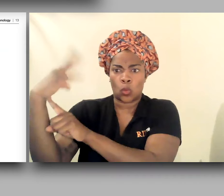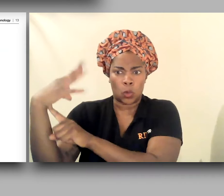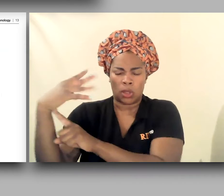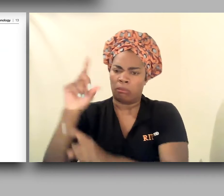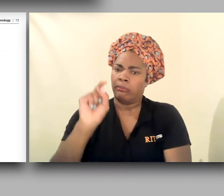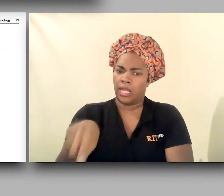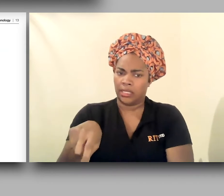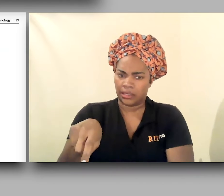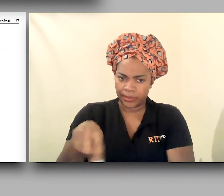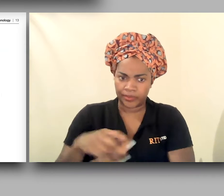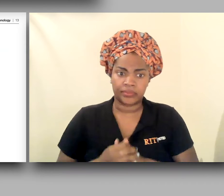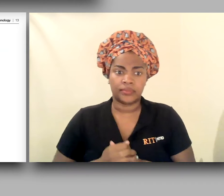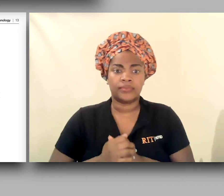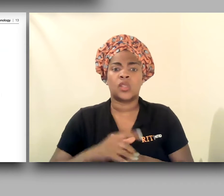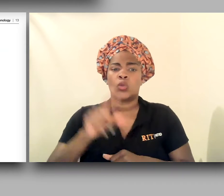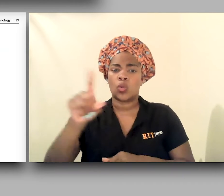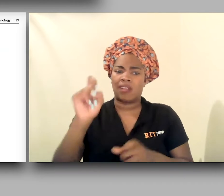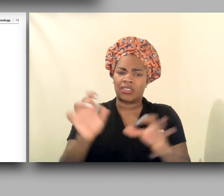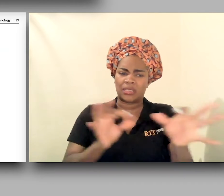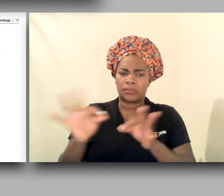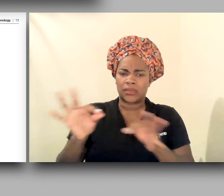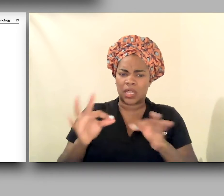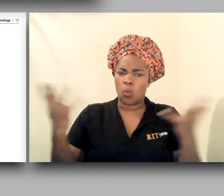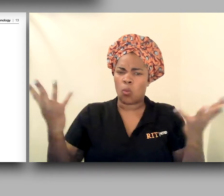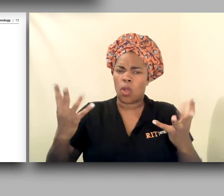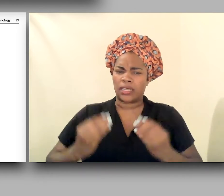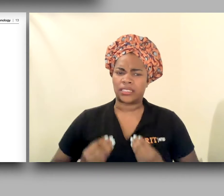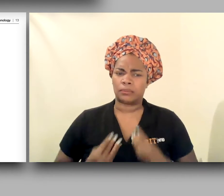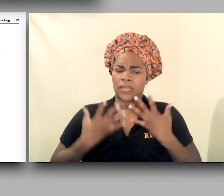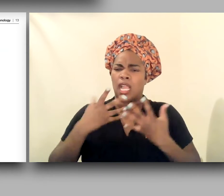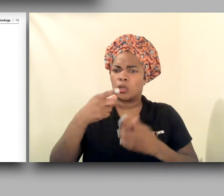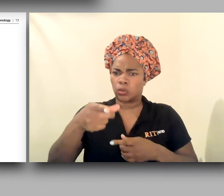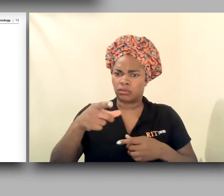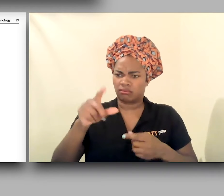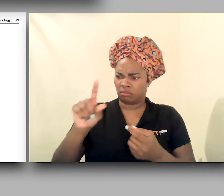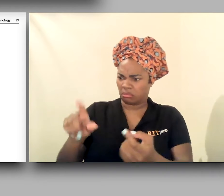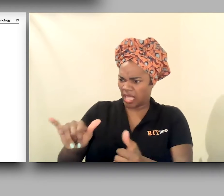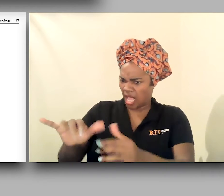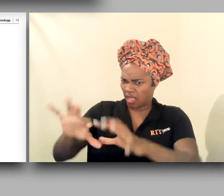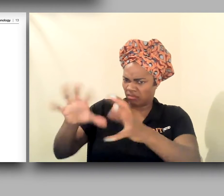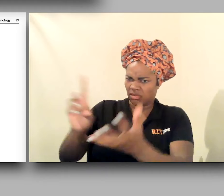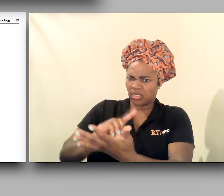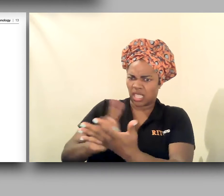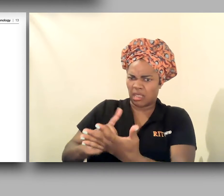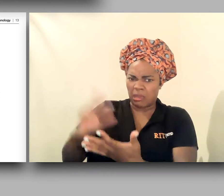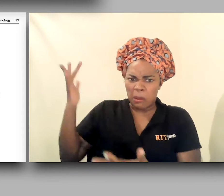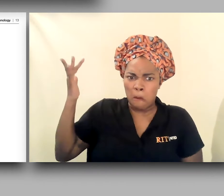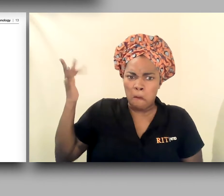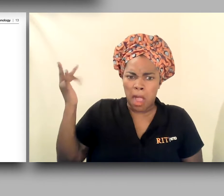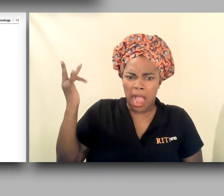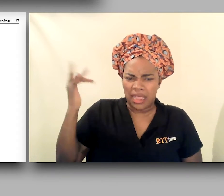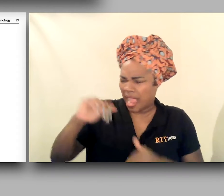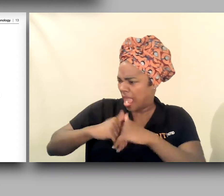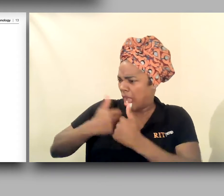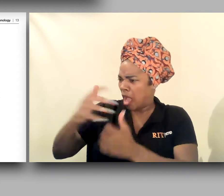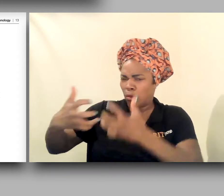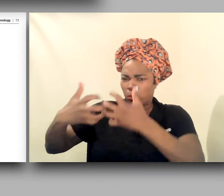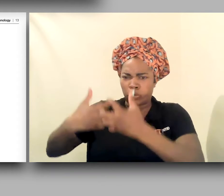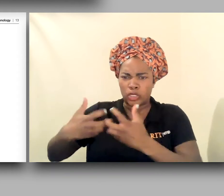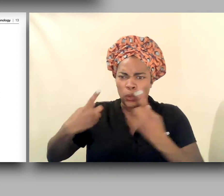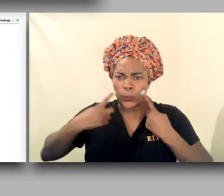a requirement. You have to video this. And why do you have to design this? Well, you want it to work.